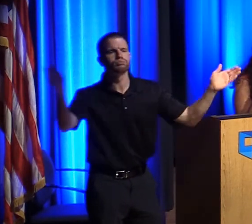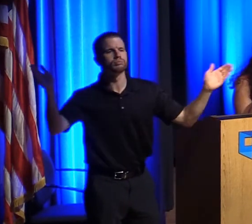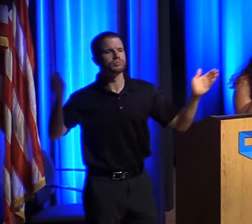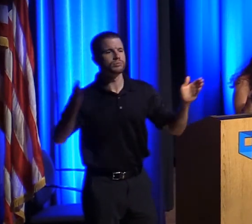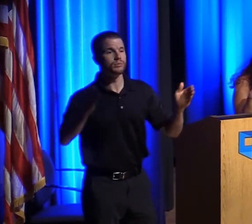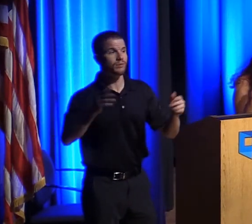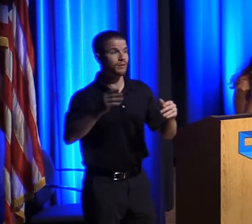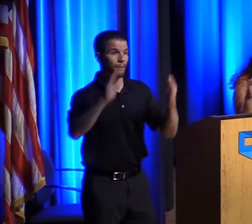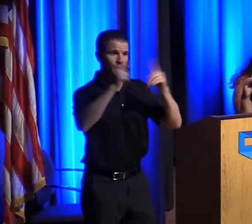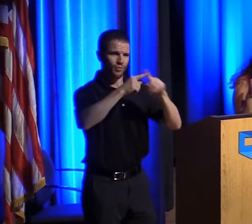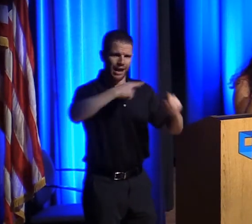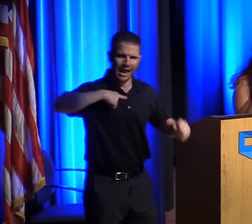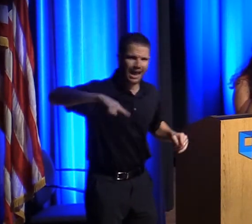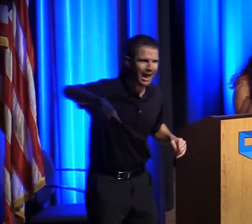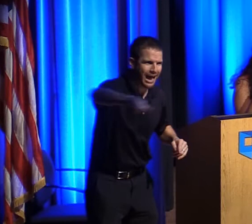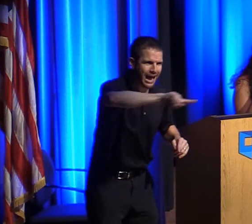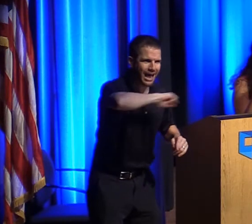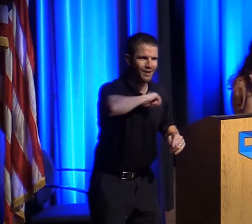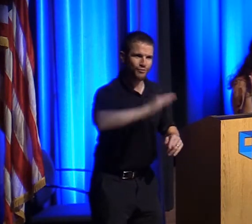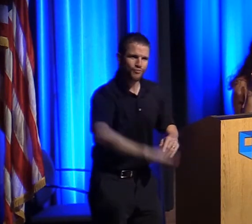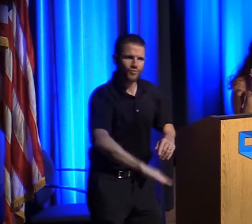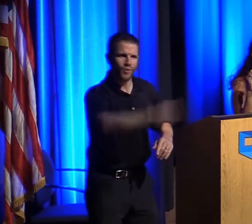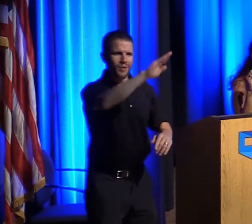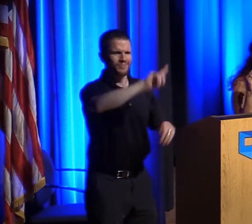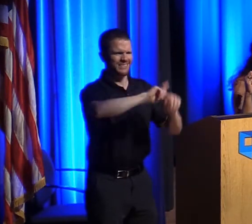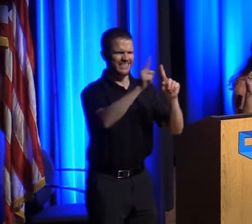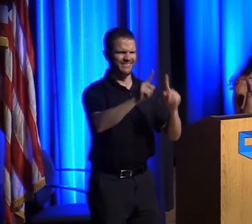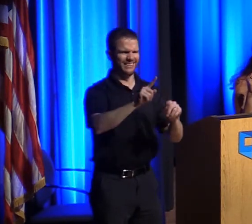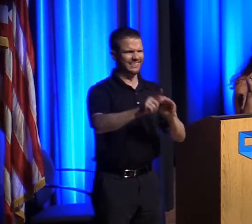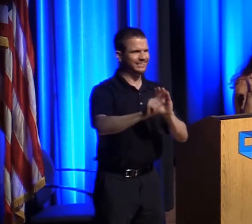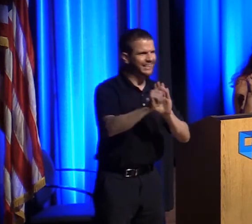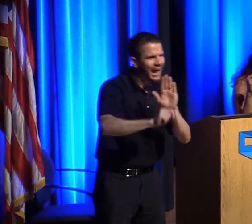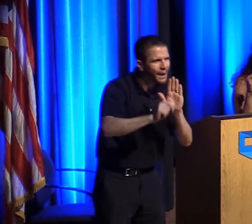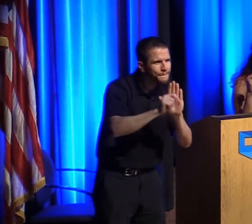conversations, particularly in the workforce with sort of 20-somethings,